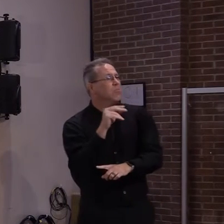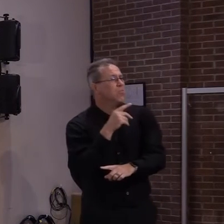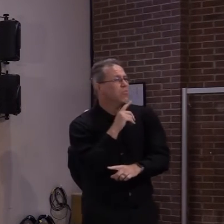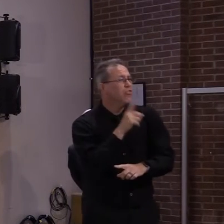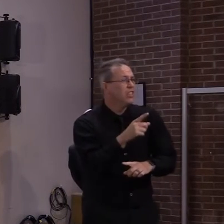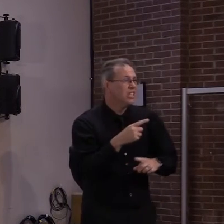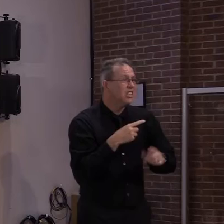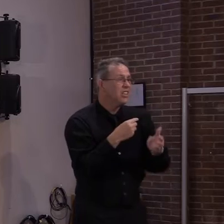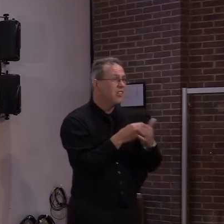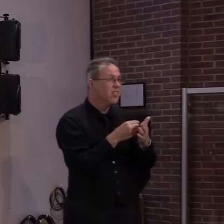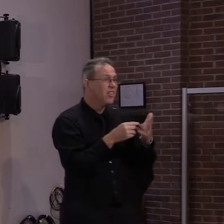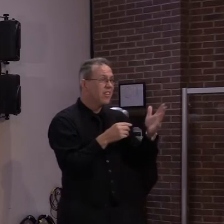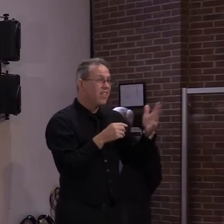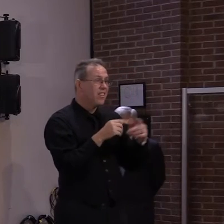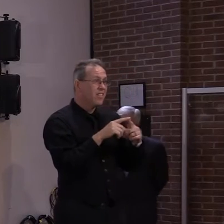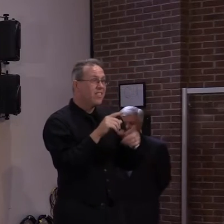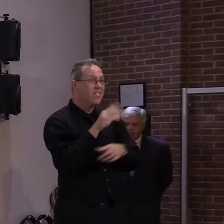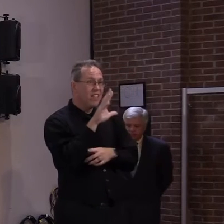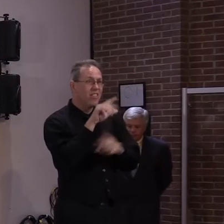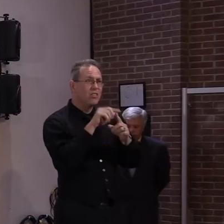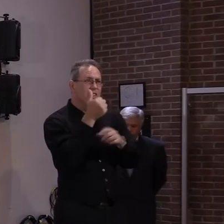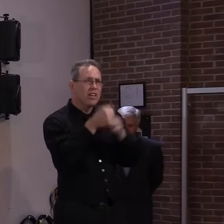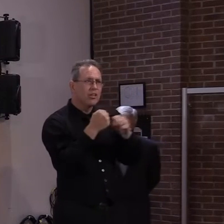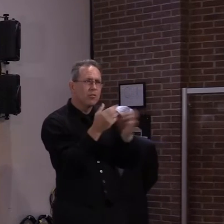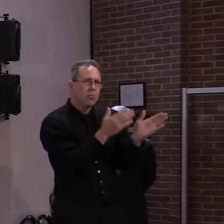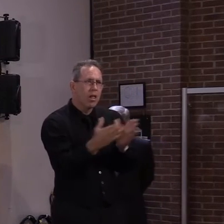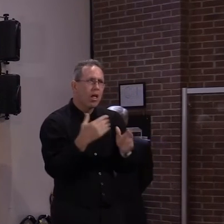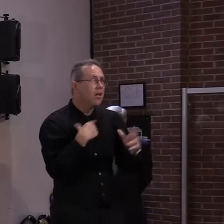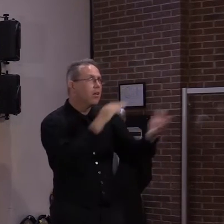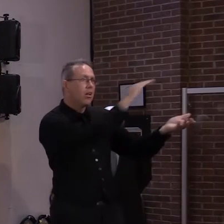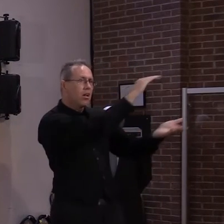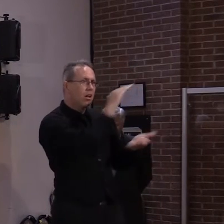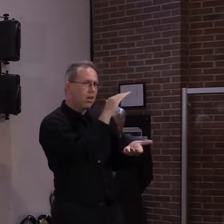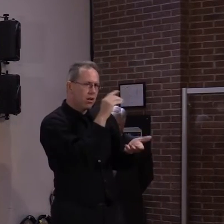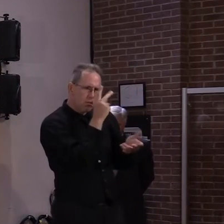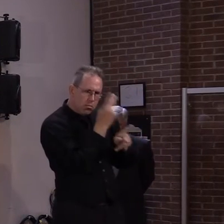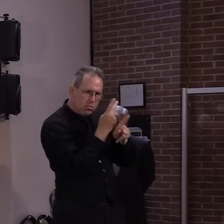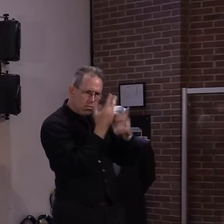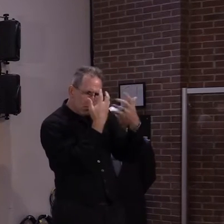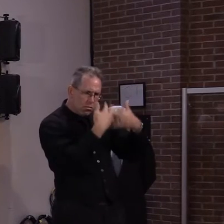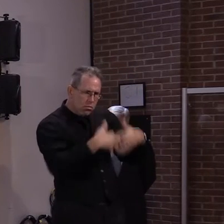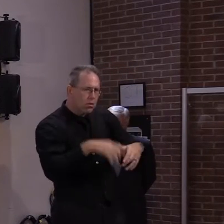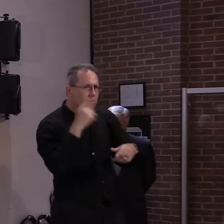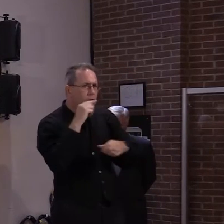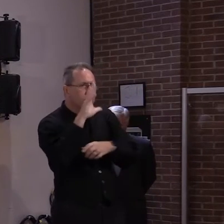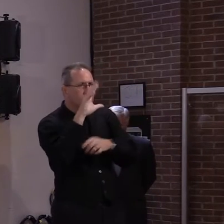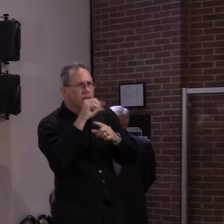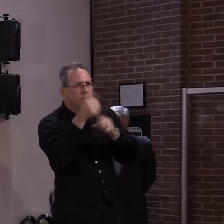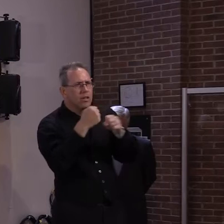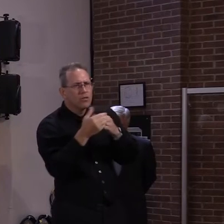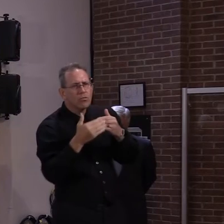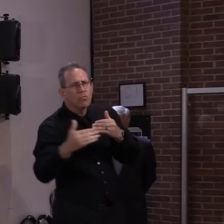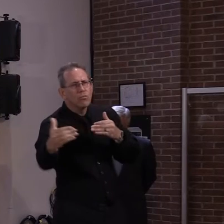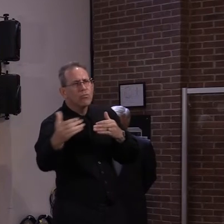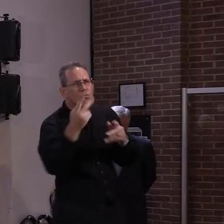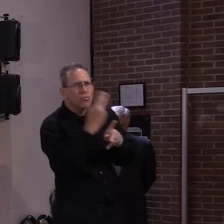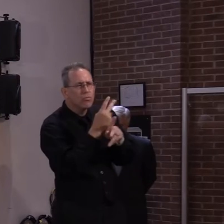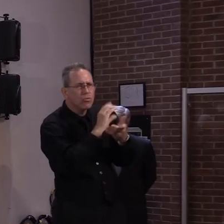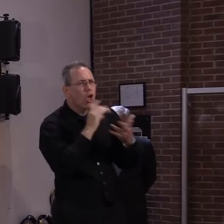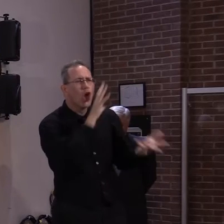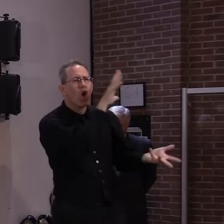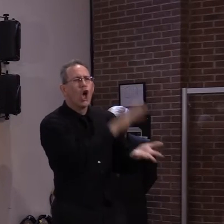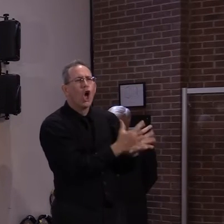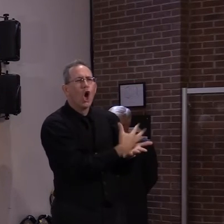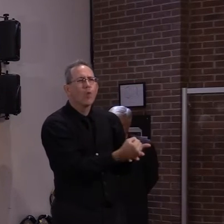5 to 10 years. So these funds would have to be committed during a certain period of time, but it's not like